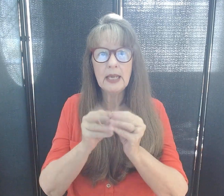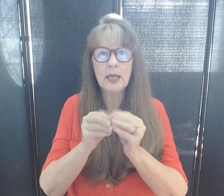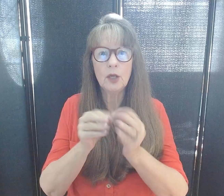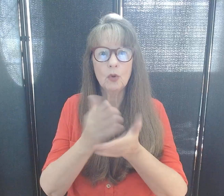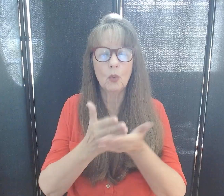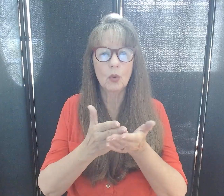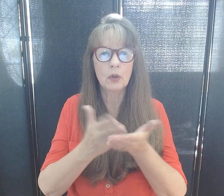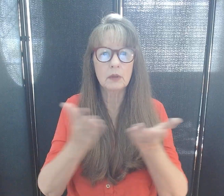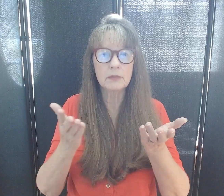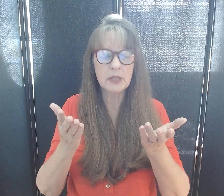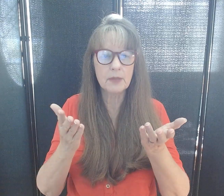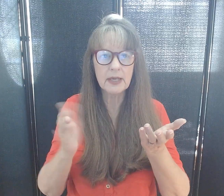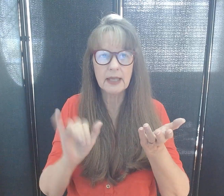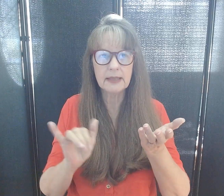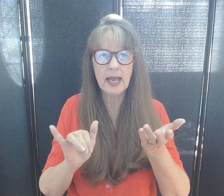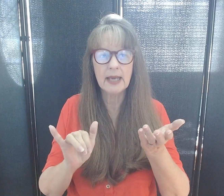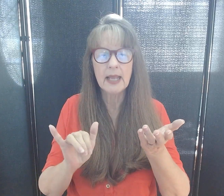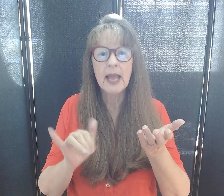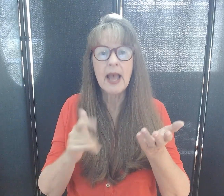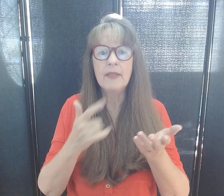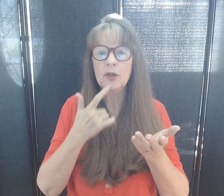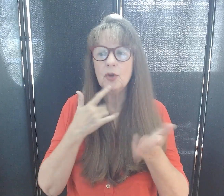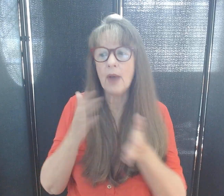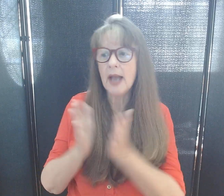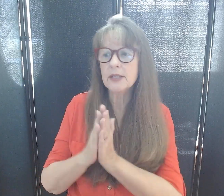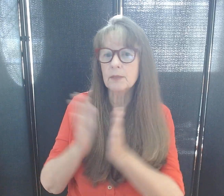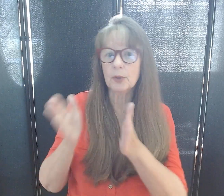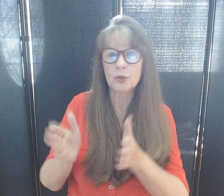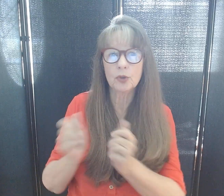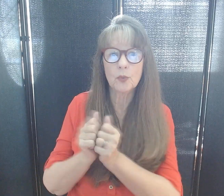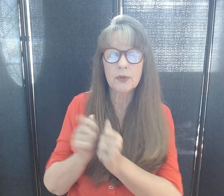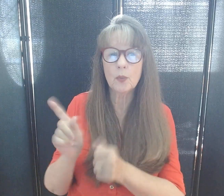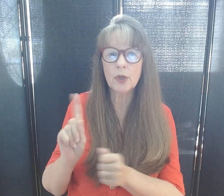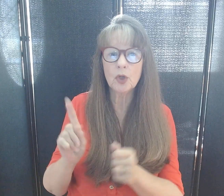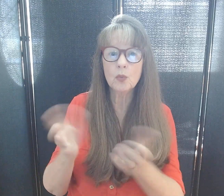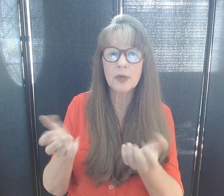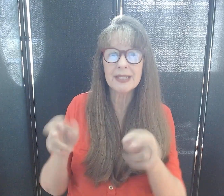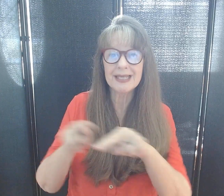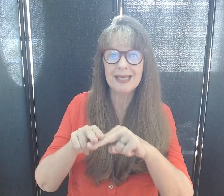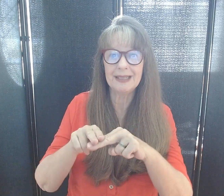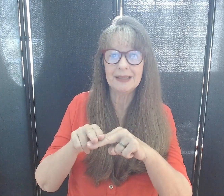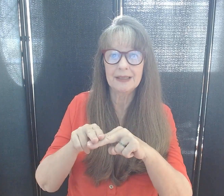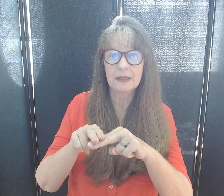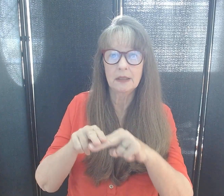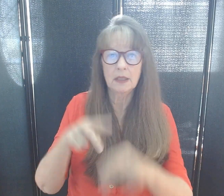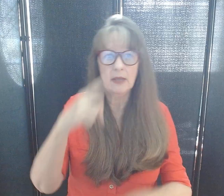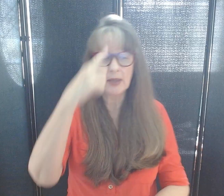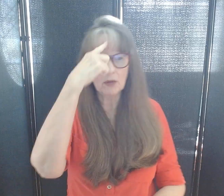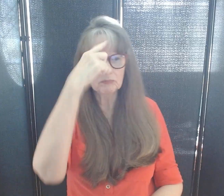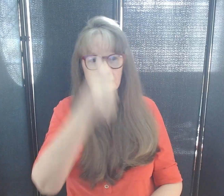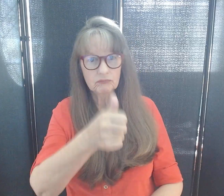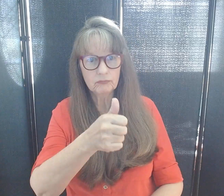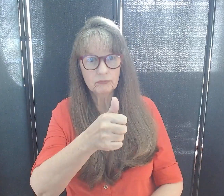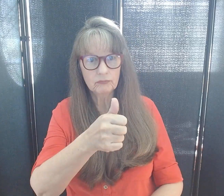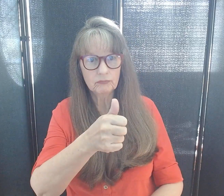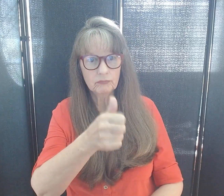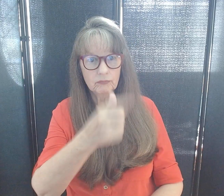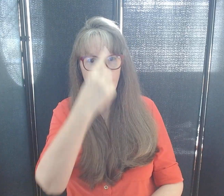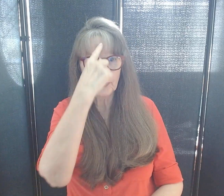meeting or something like that, and then you ask the person you're with, where do you want to sit? And they go,